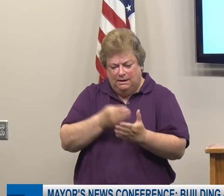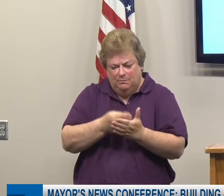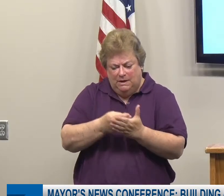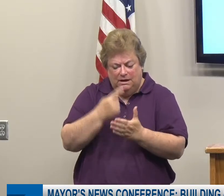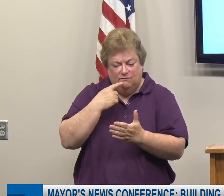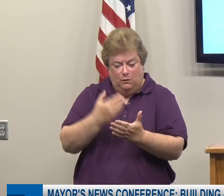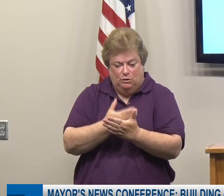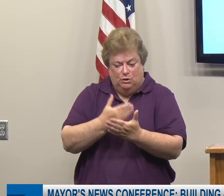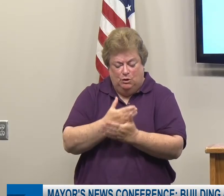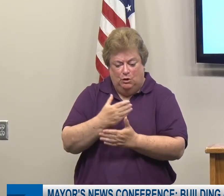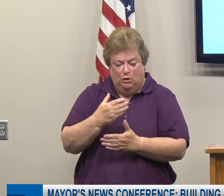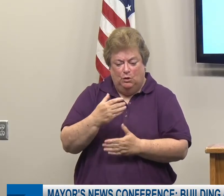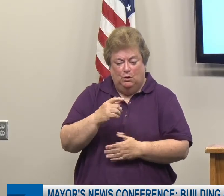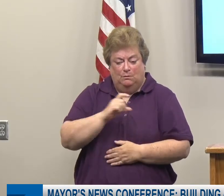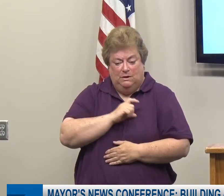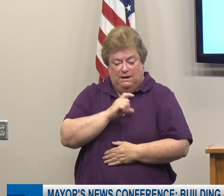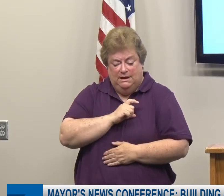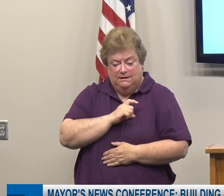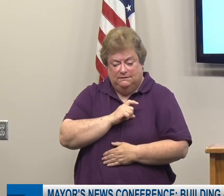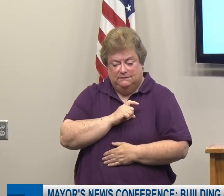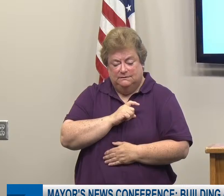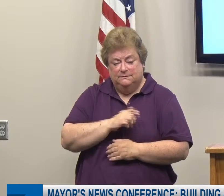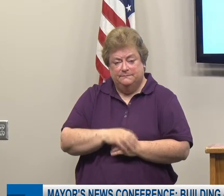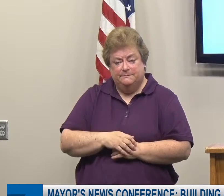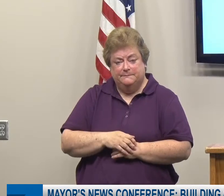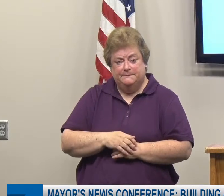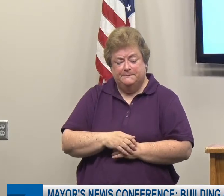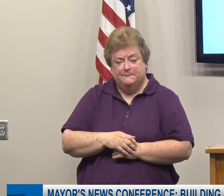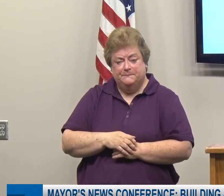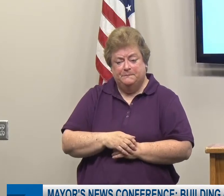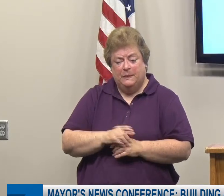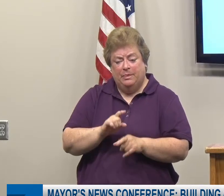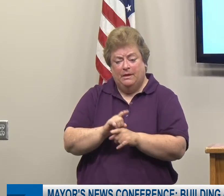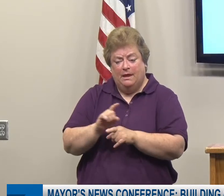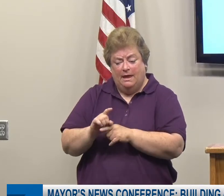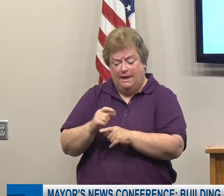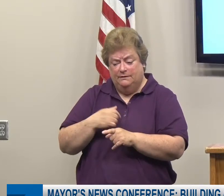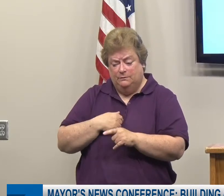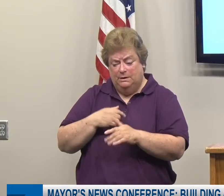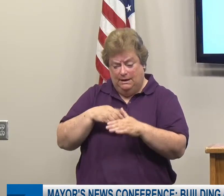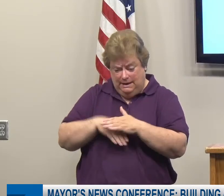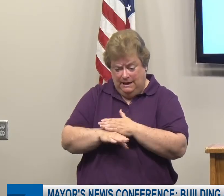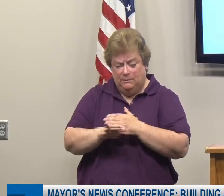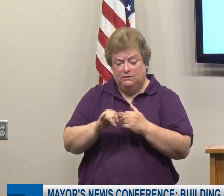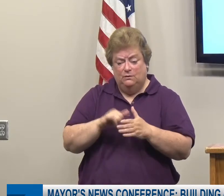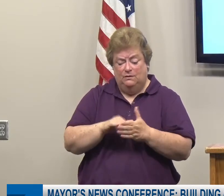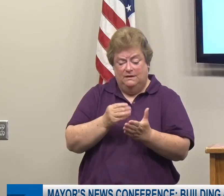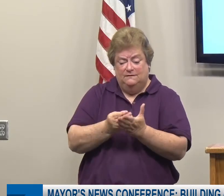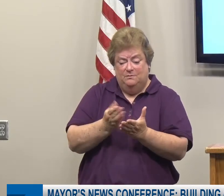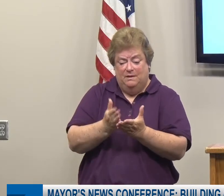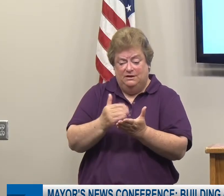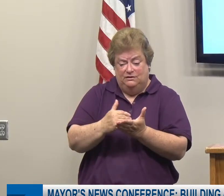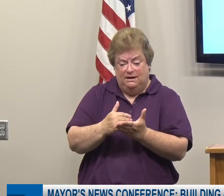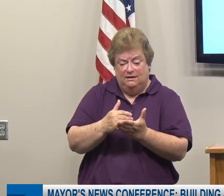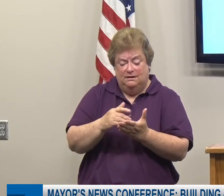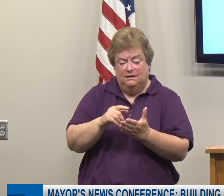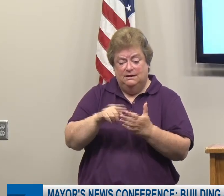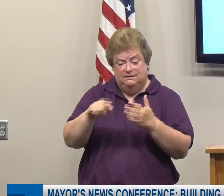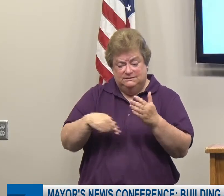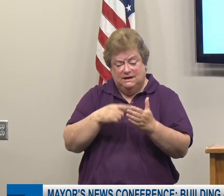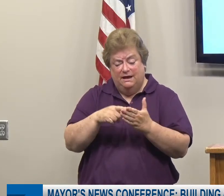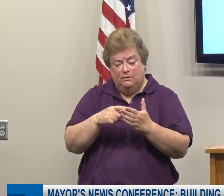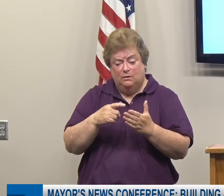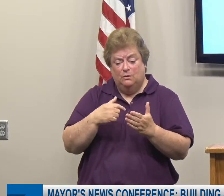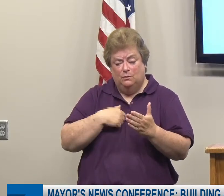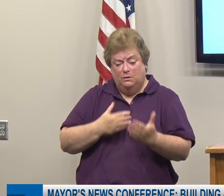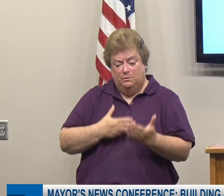that that was a policing priority. As we came into this budgeting cycle, we, of course, were presenting the budget just at the